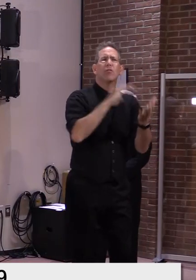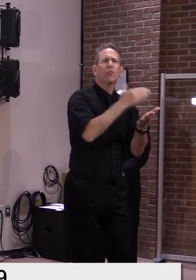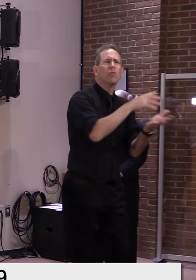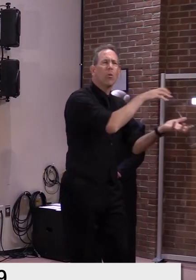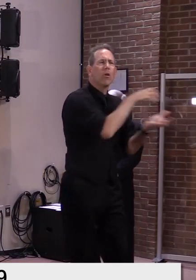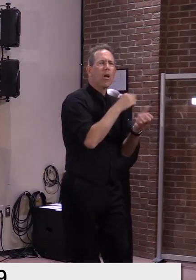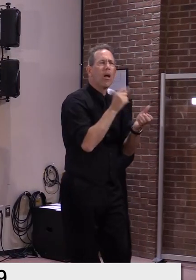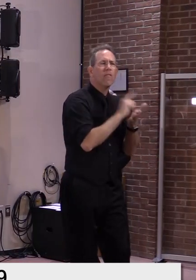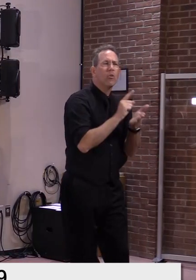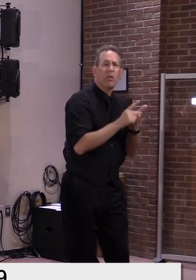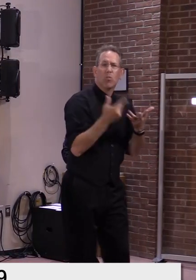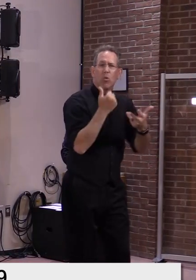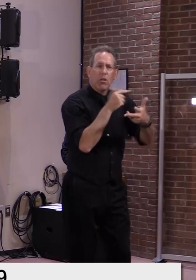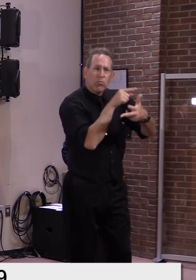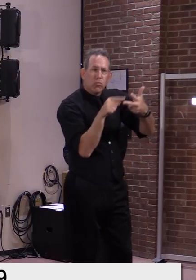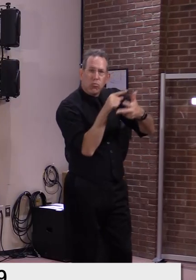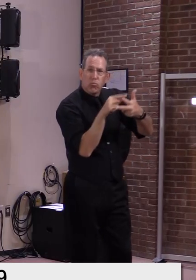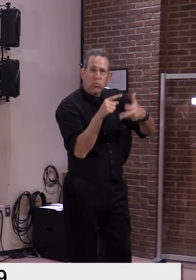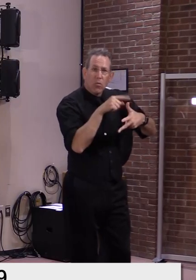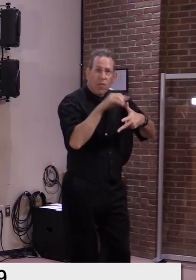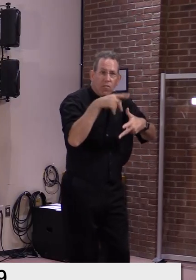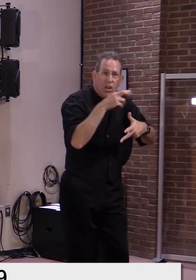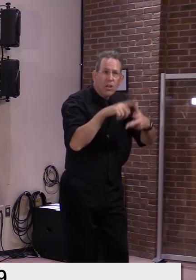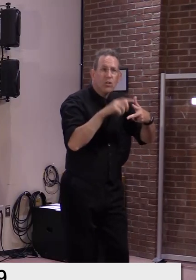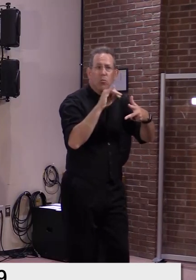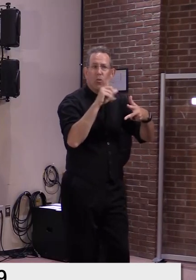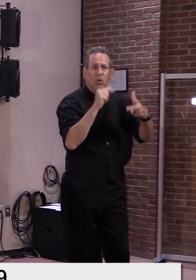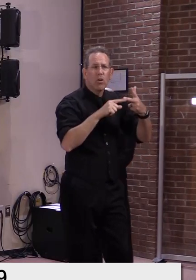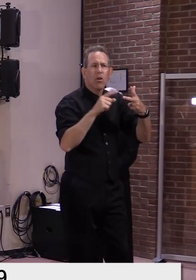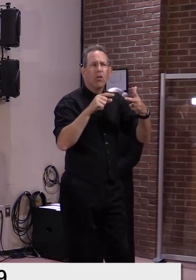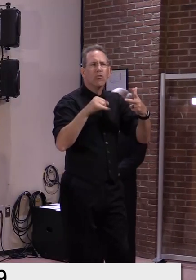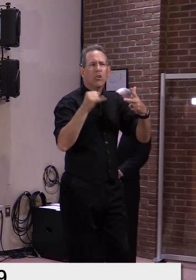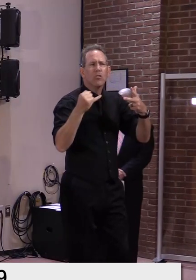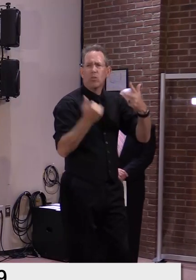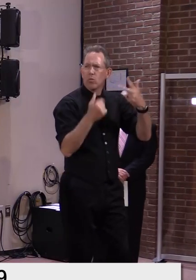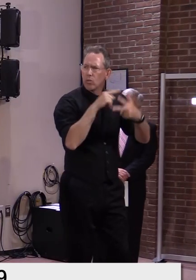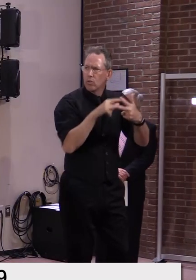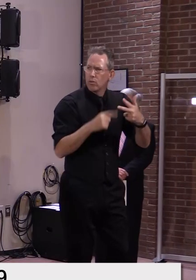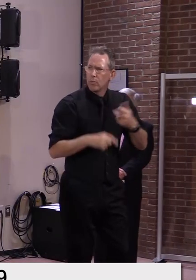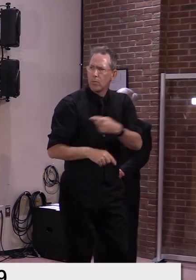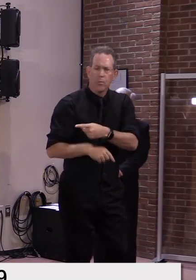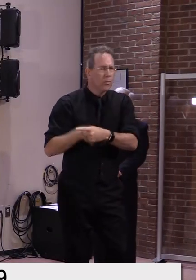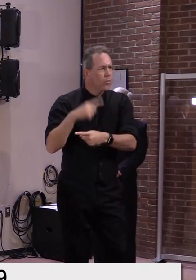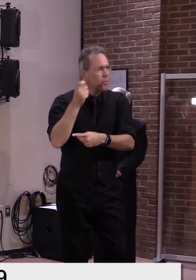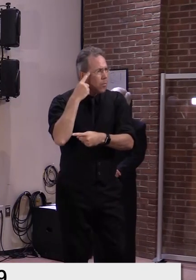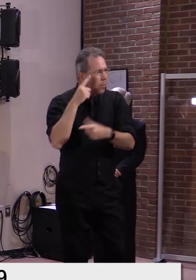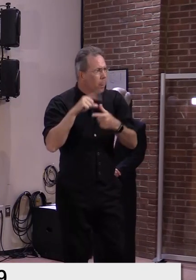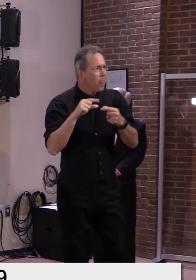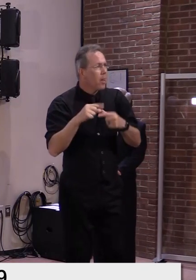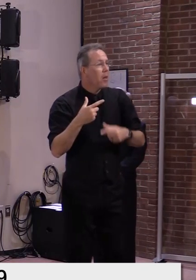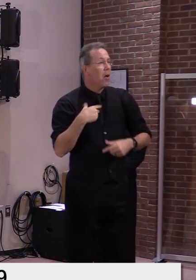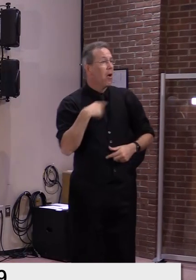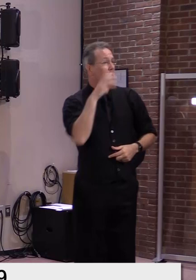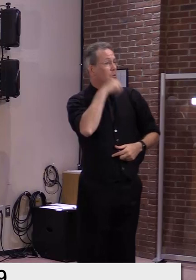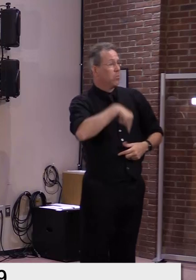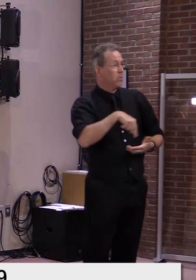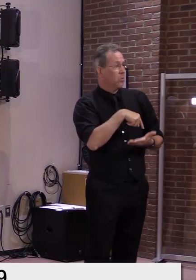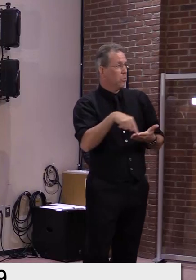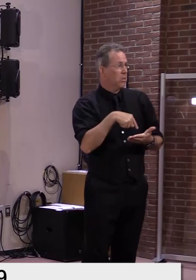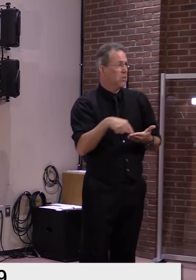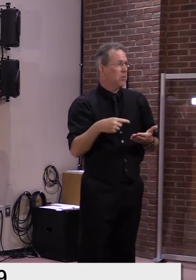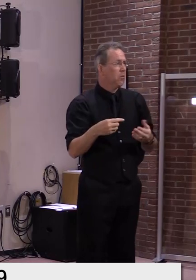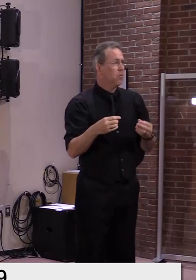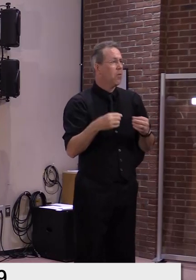that information. I would assume that we'd be asking for more Johnson & Johnson. Because we haven't received